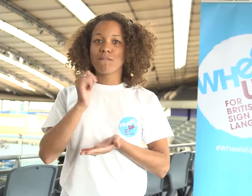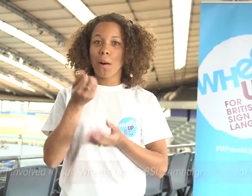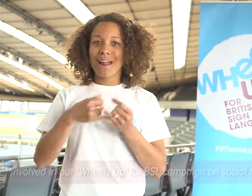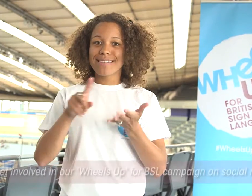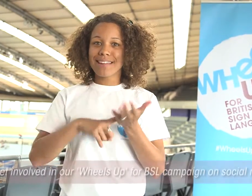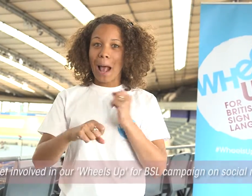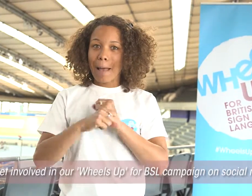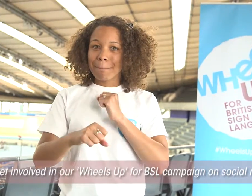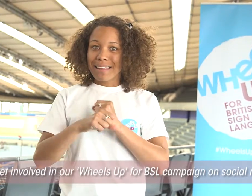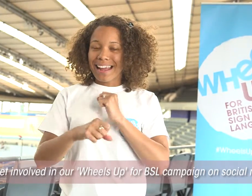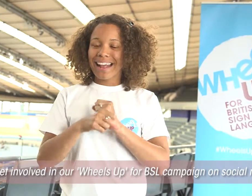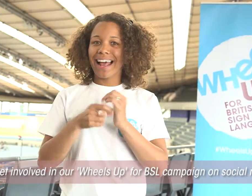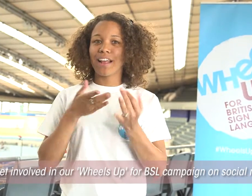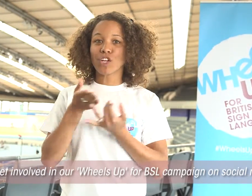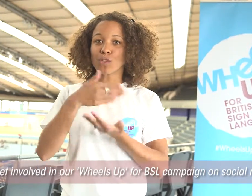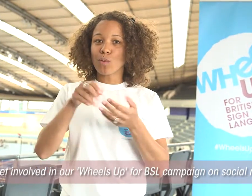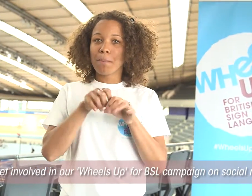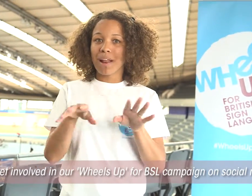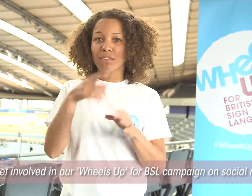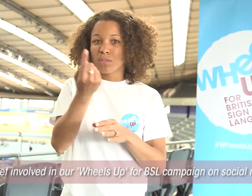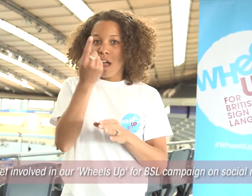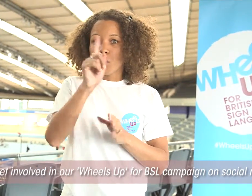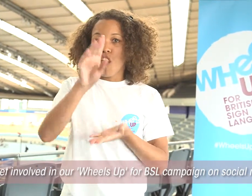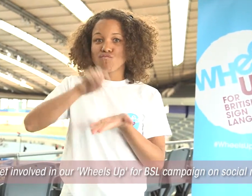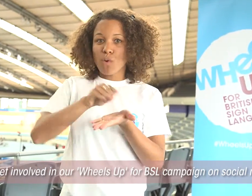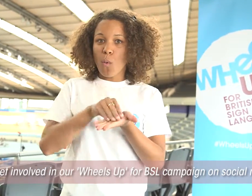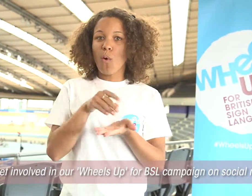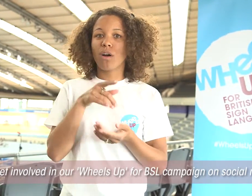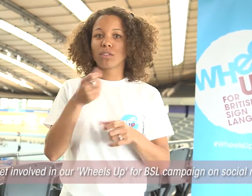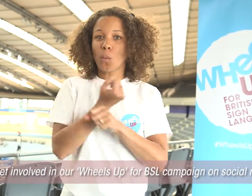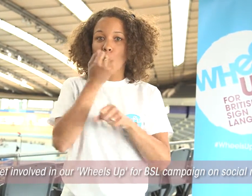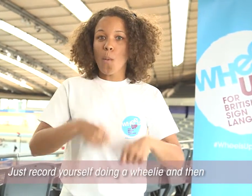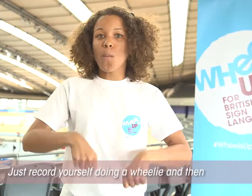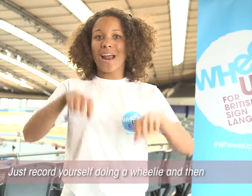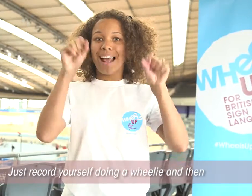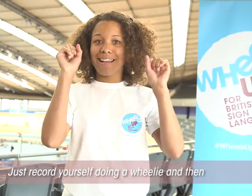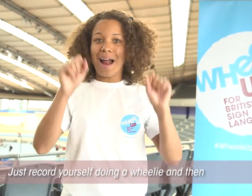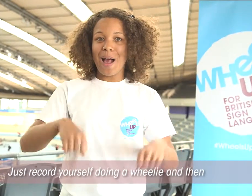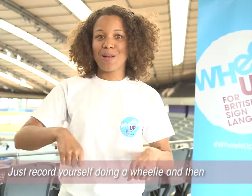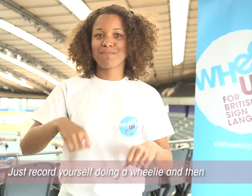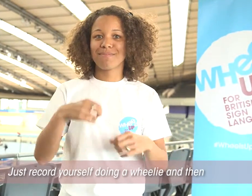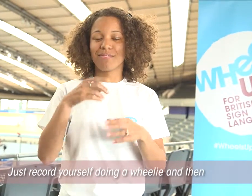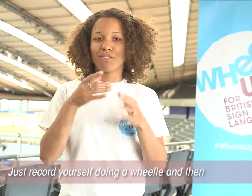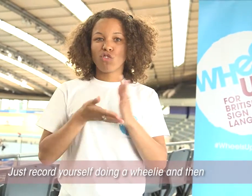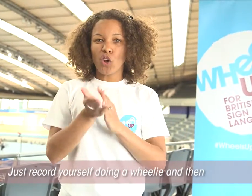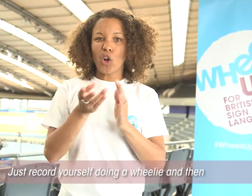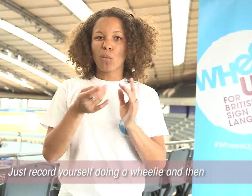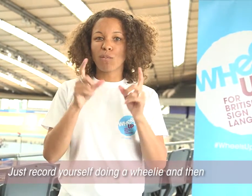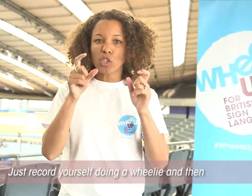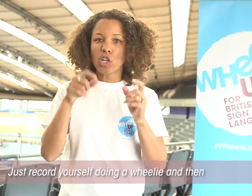You can get involved in our Wheels Up for BSL campaign on social media. Just record yourself doing a wheelie, and